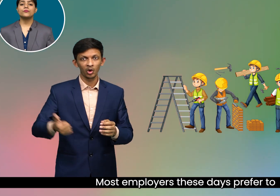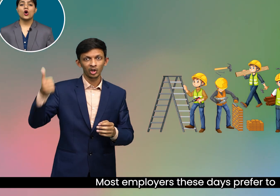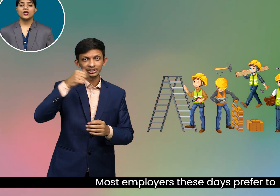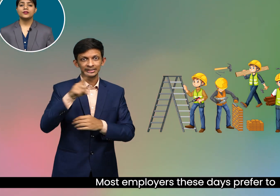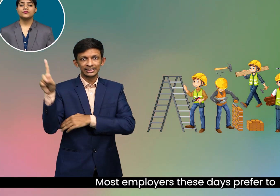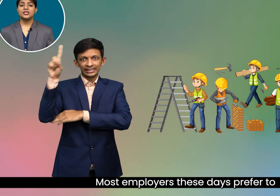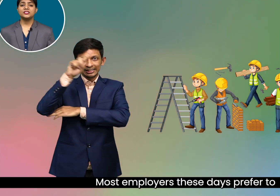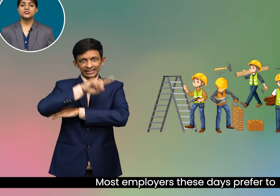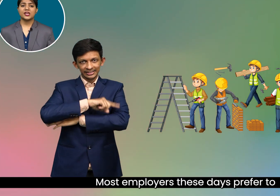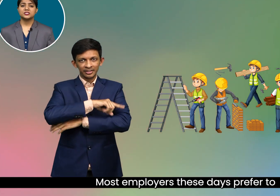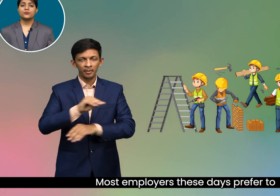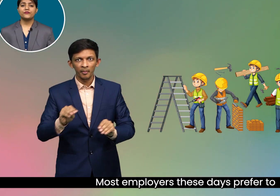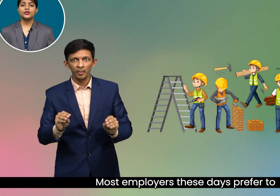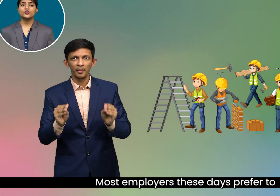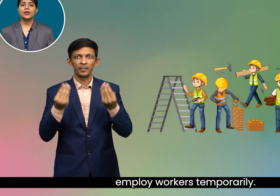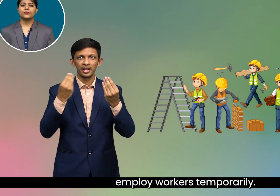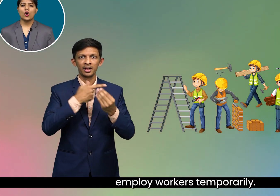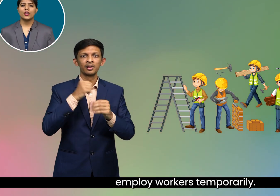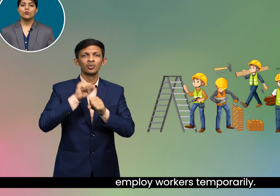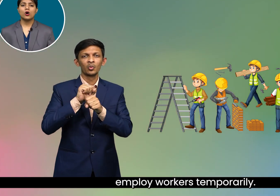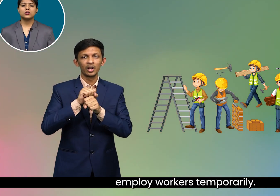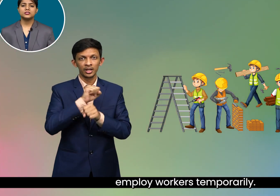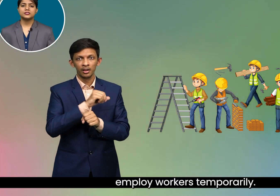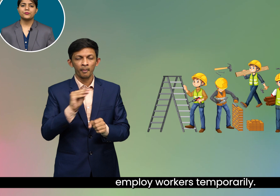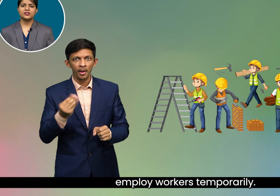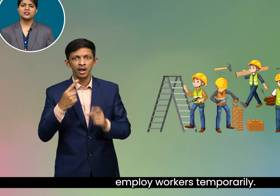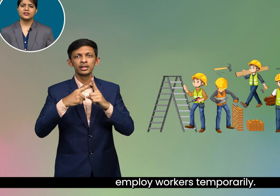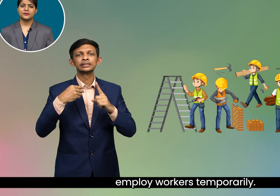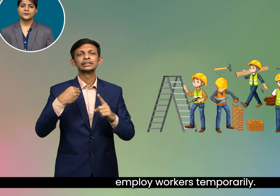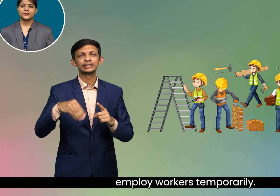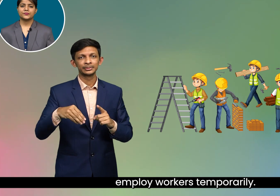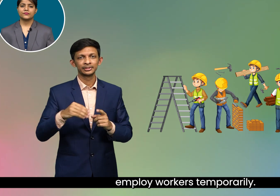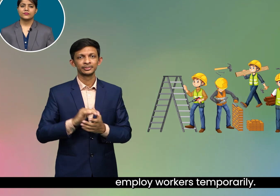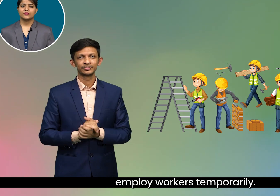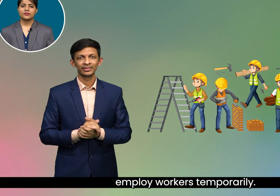Most employers these days prefer to employ workers temporarily.